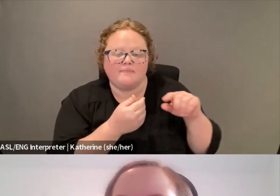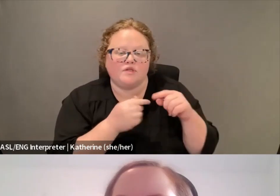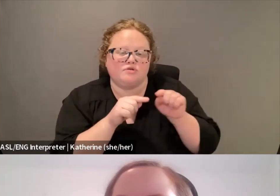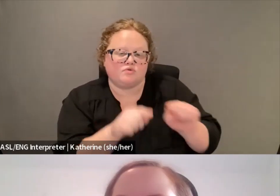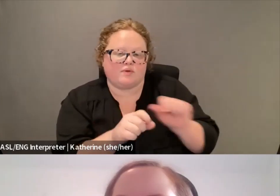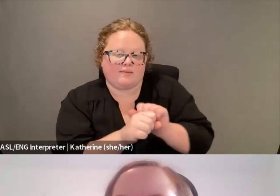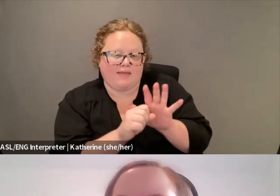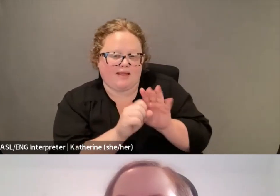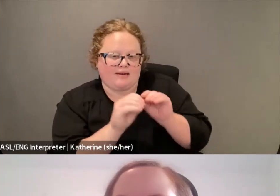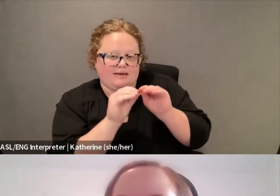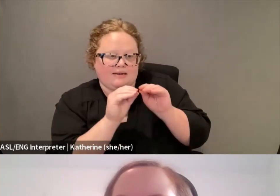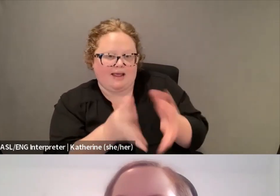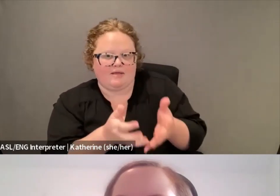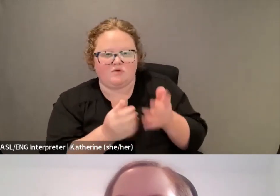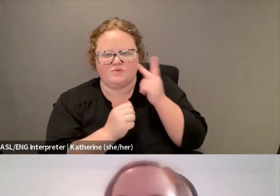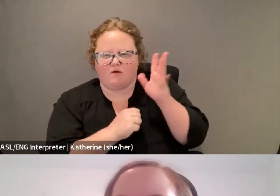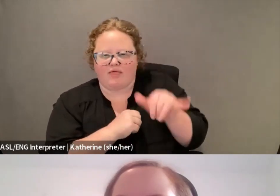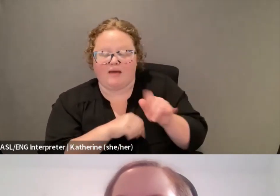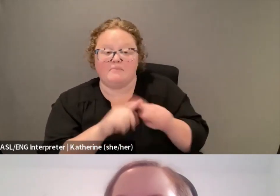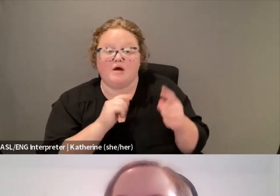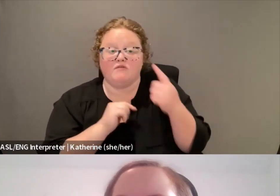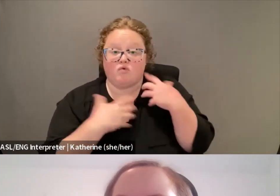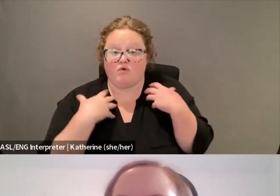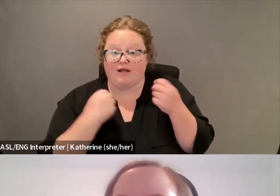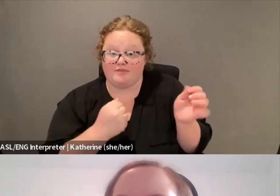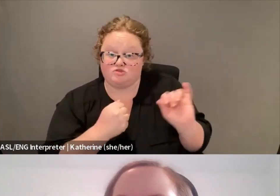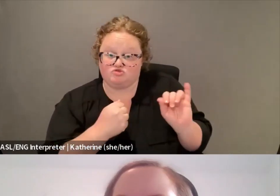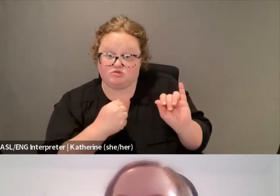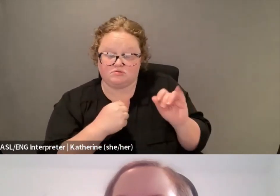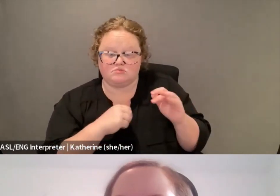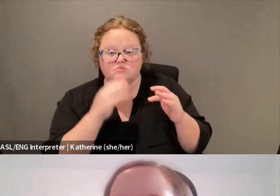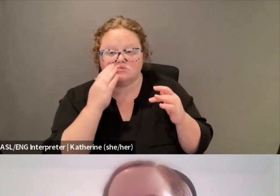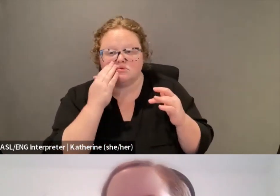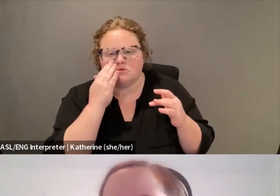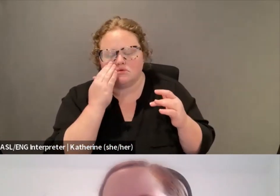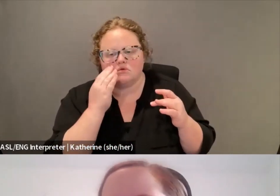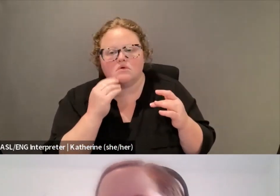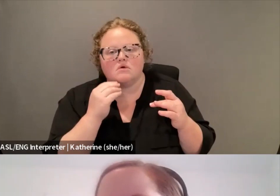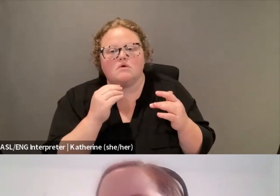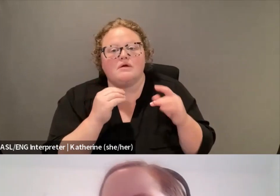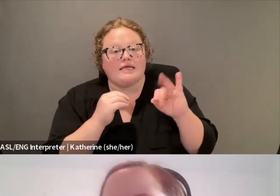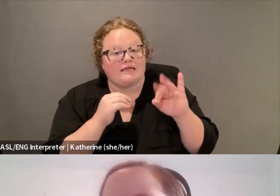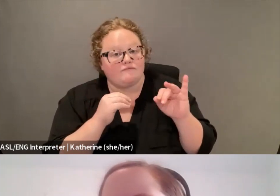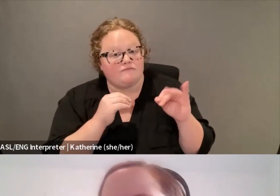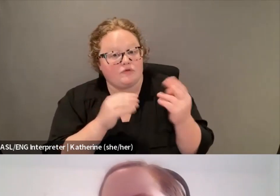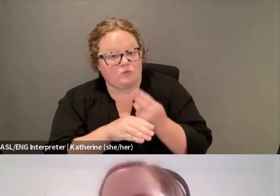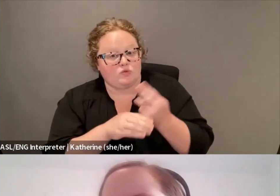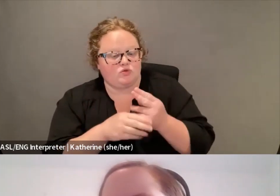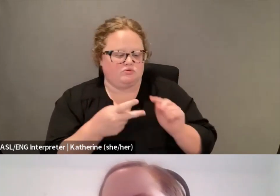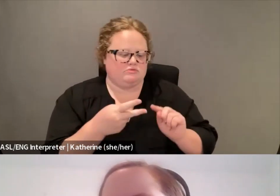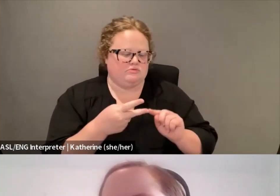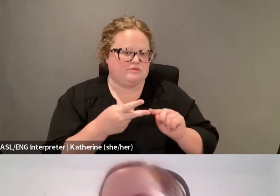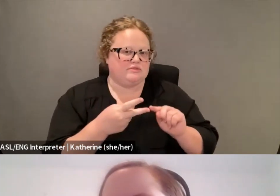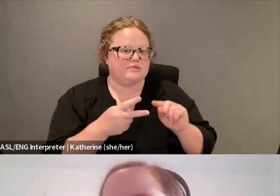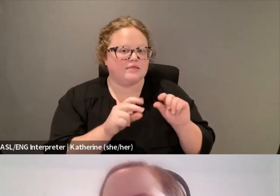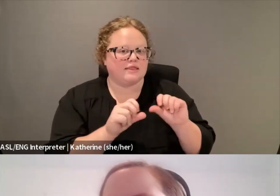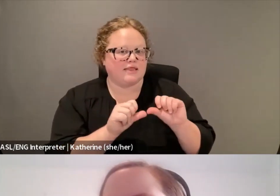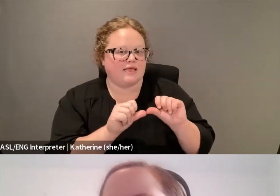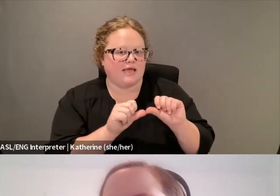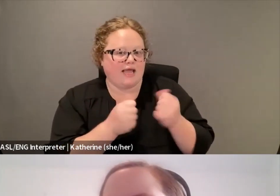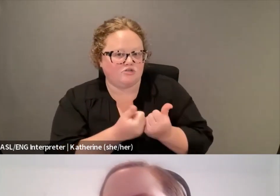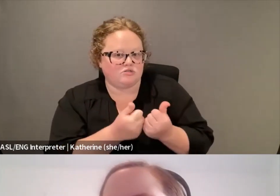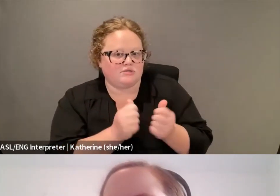of health insurance, that is more common in the kind of agency with choice model or the co-employer model that we were talking